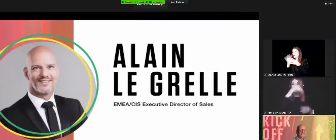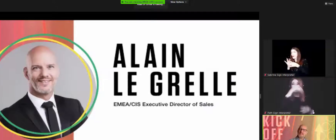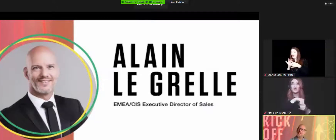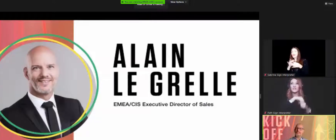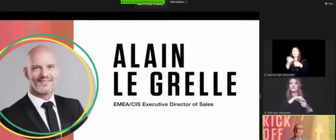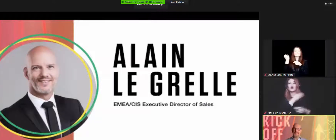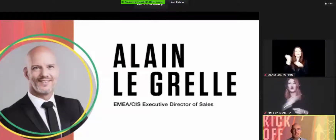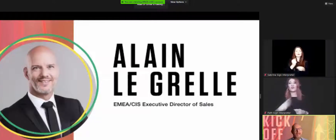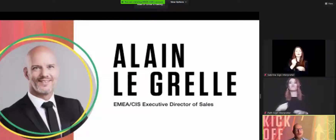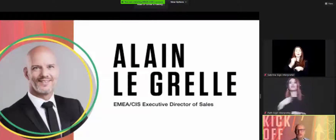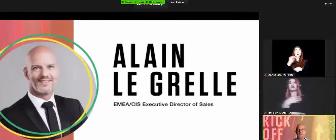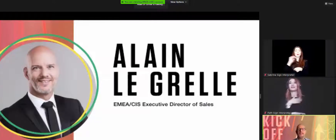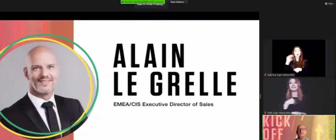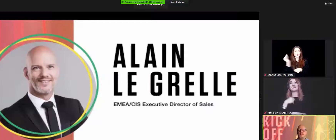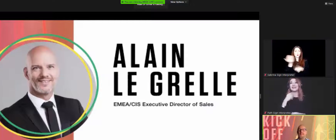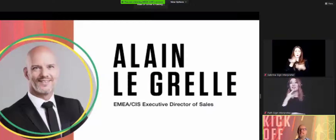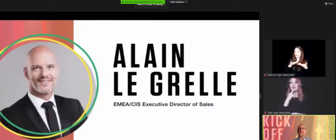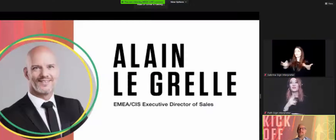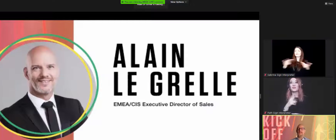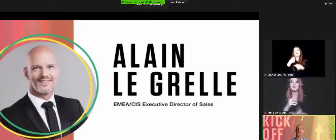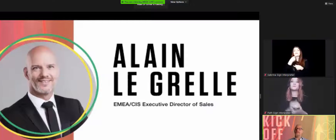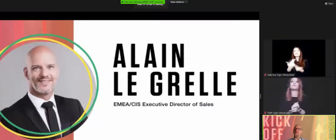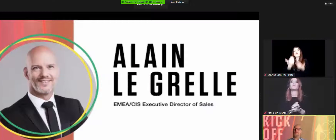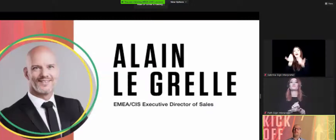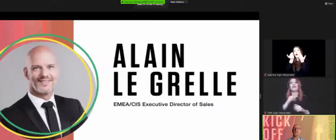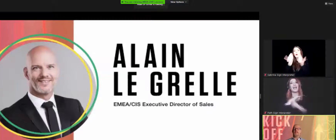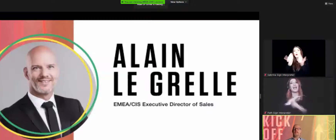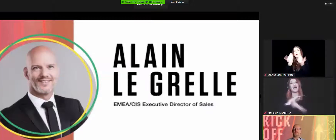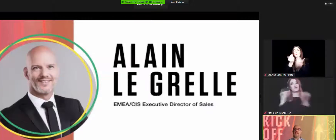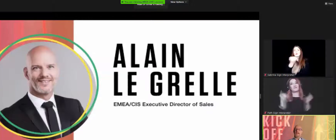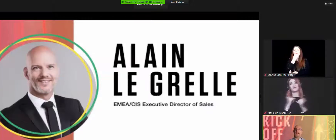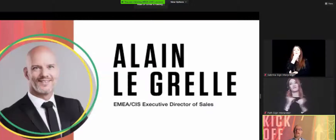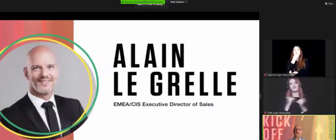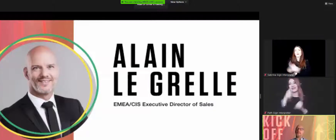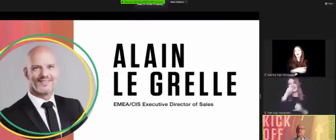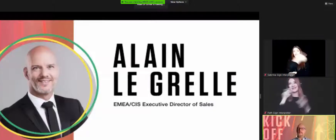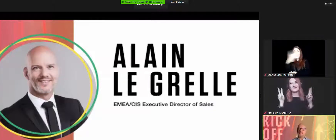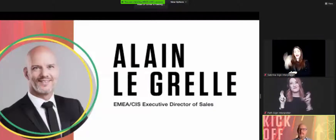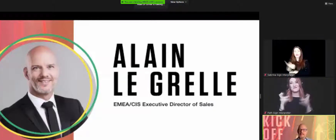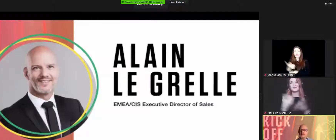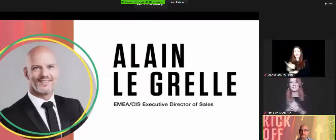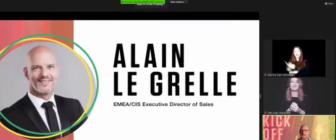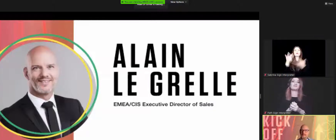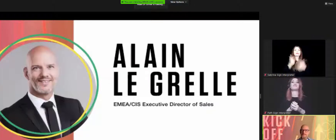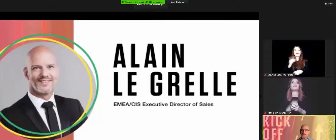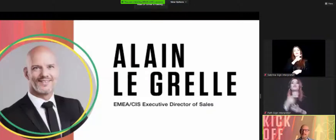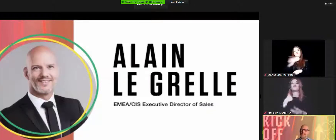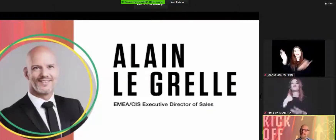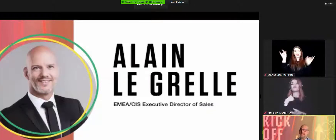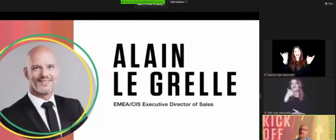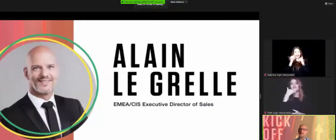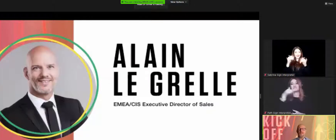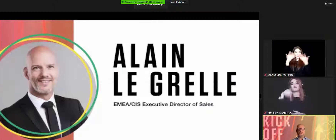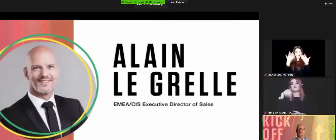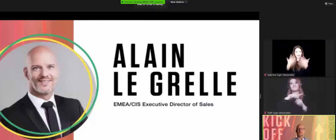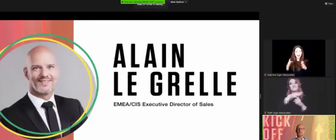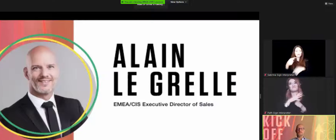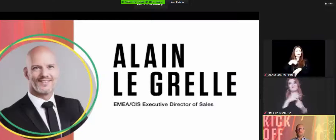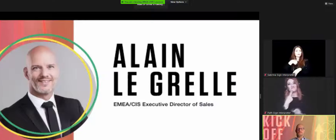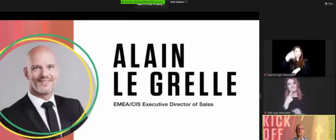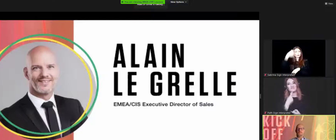this challenging time, but I hope you had an amazing time with family and your loved ones. And I wish